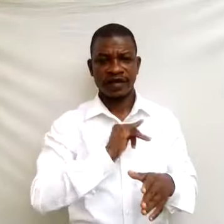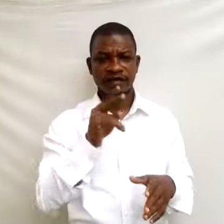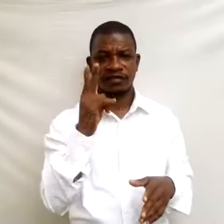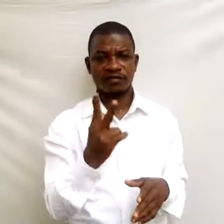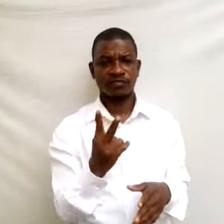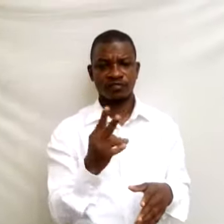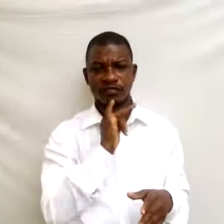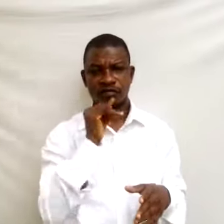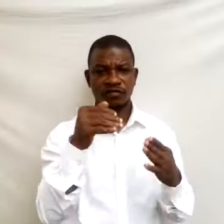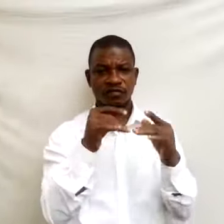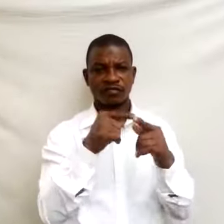is equal to